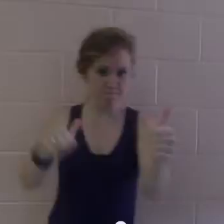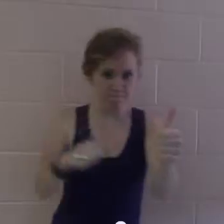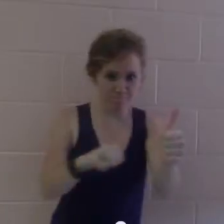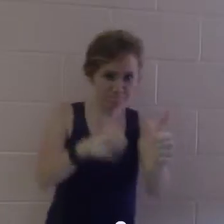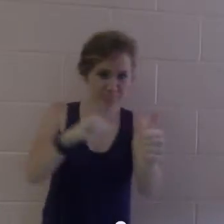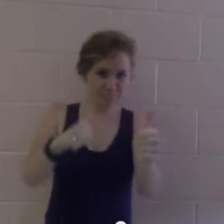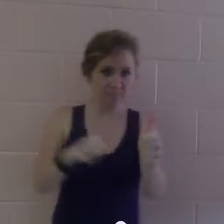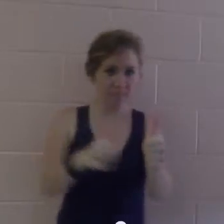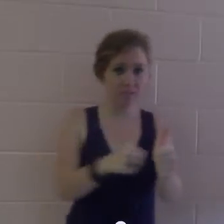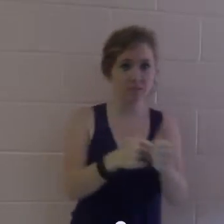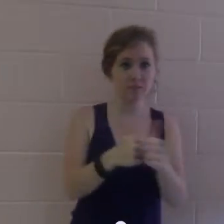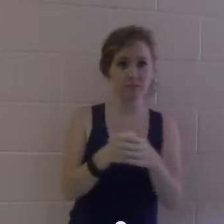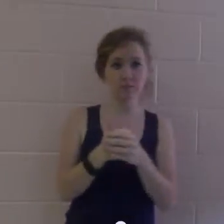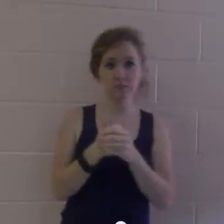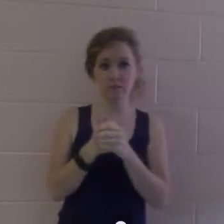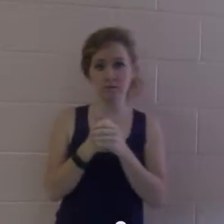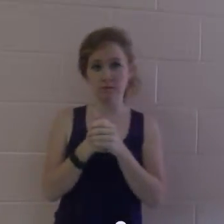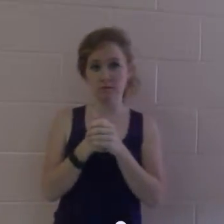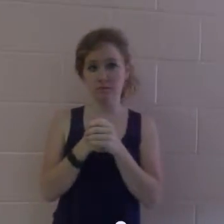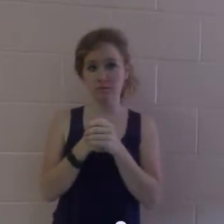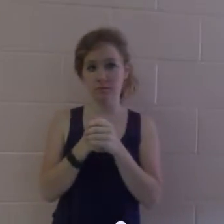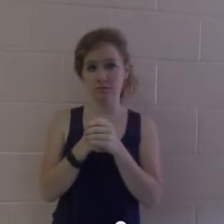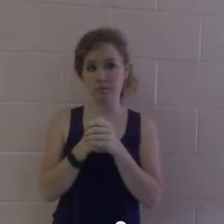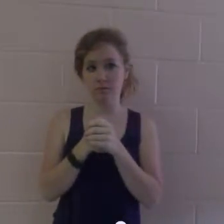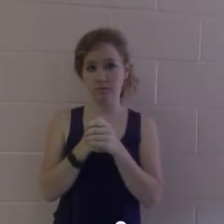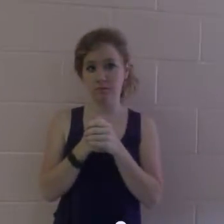A male bear has caught up with them.